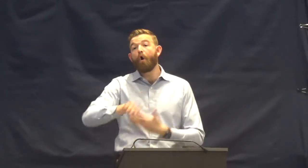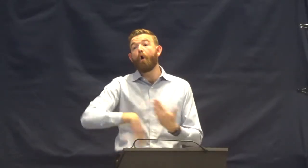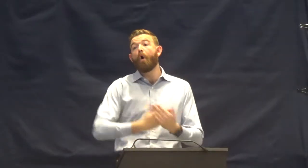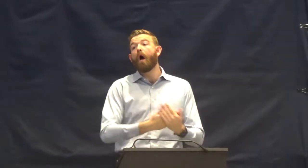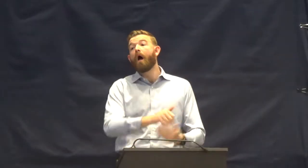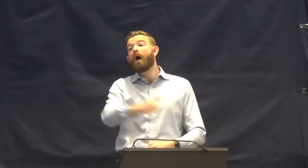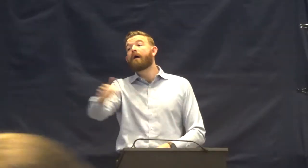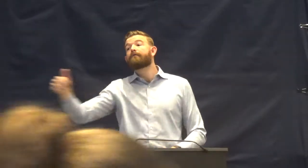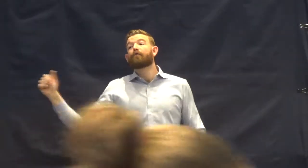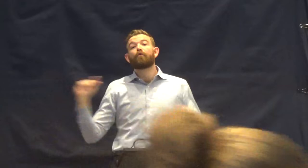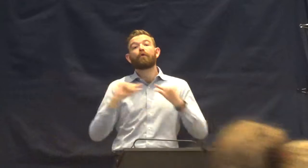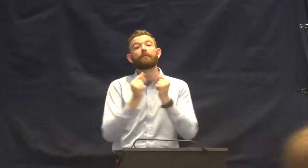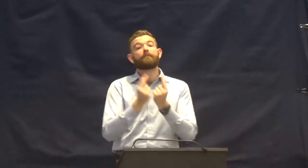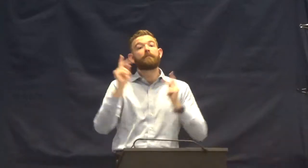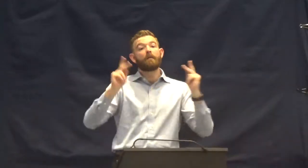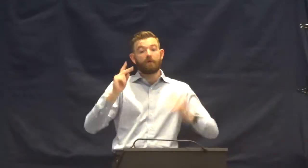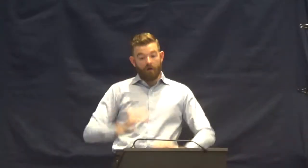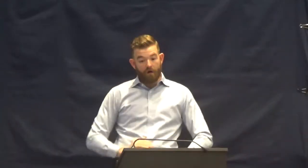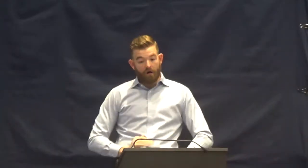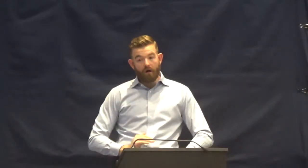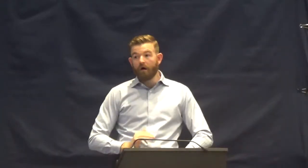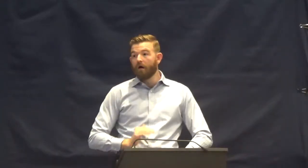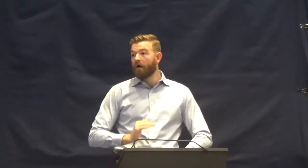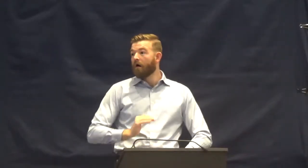these folks are not worthless.